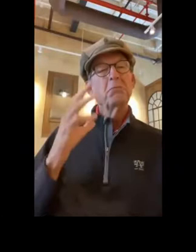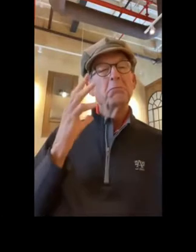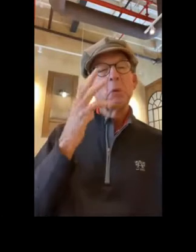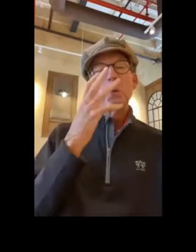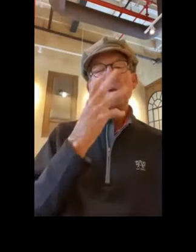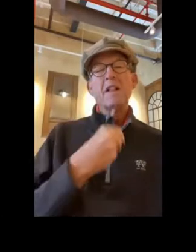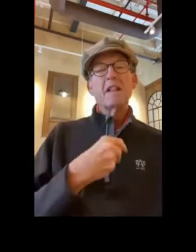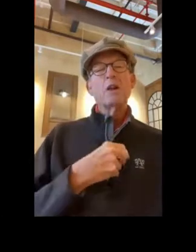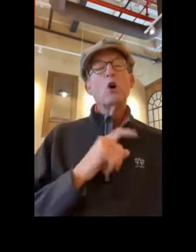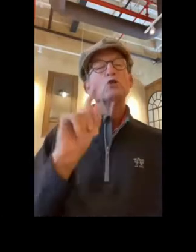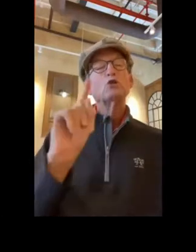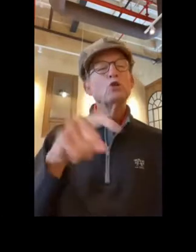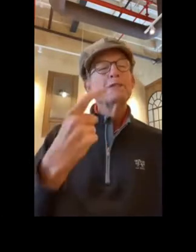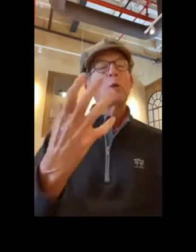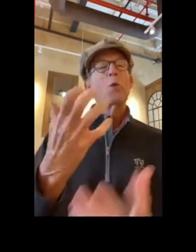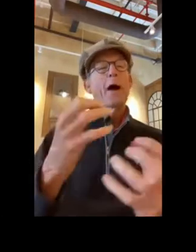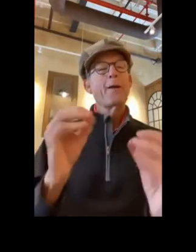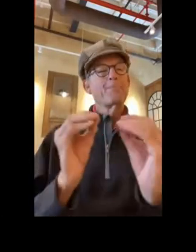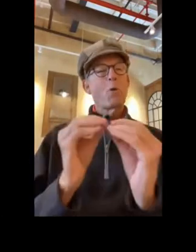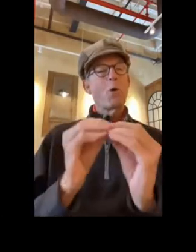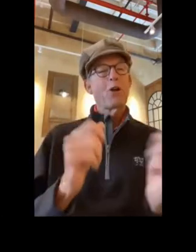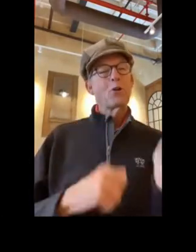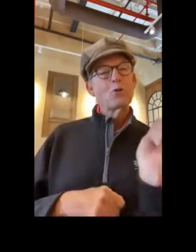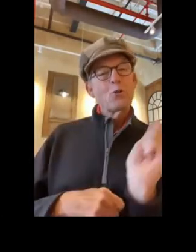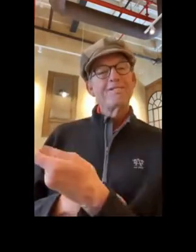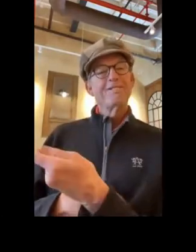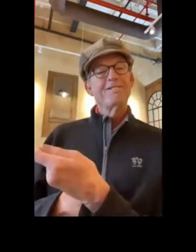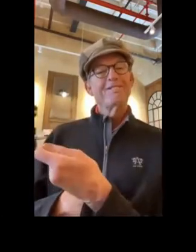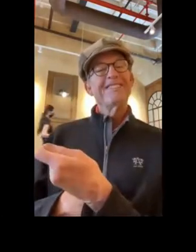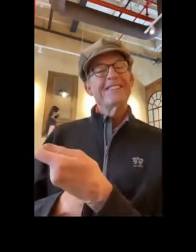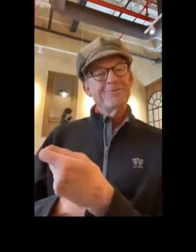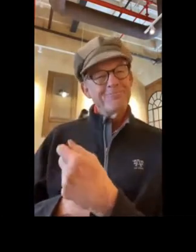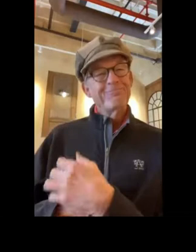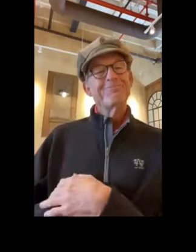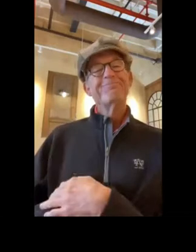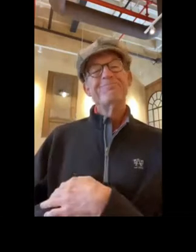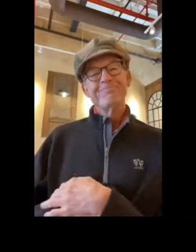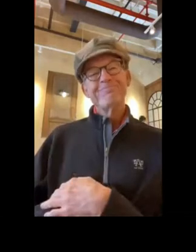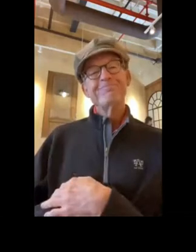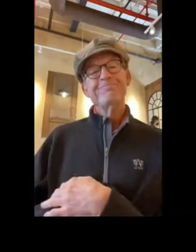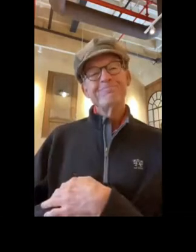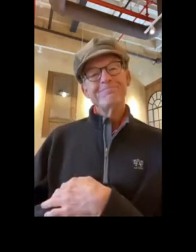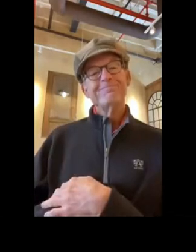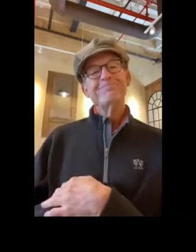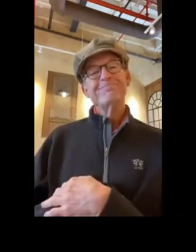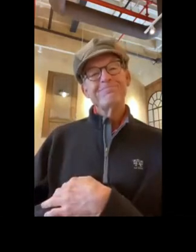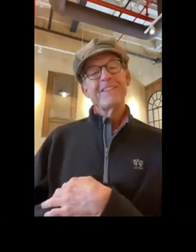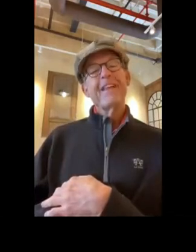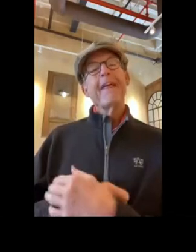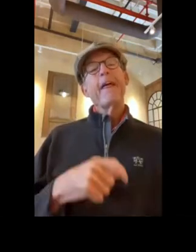He golfed beautifully. We just wanted to have more of a swing.